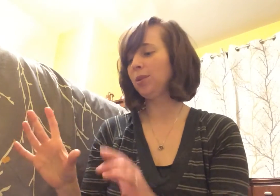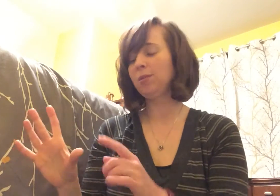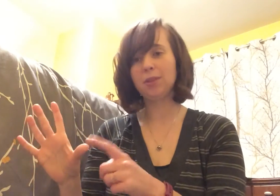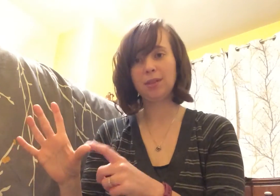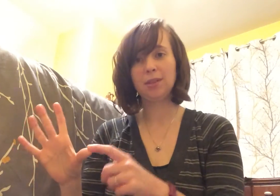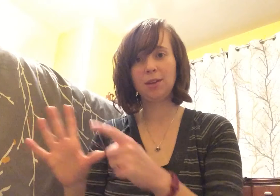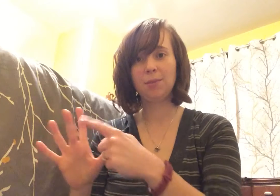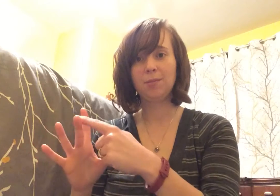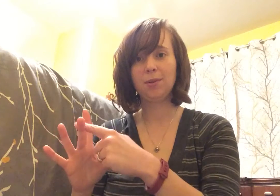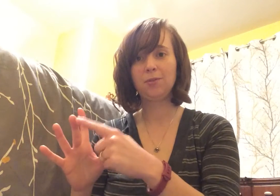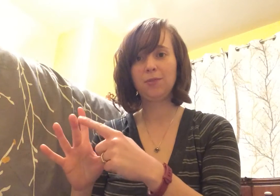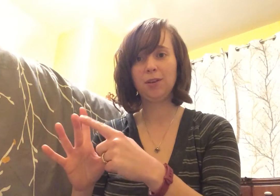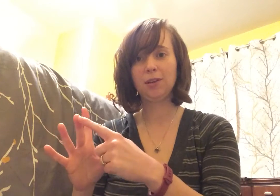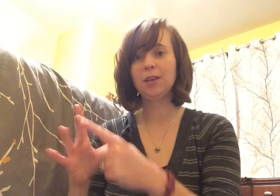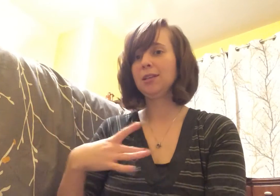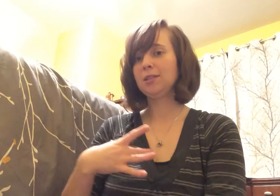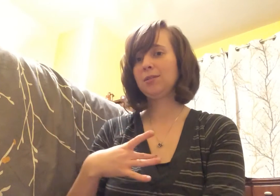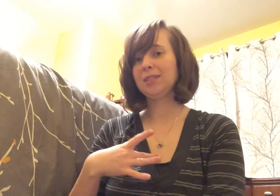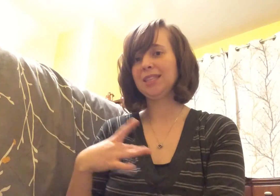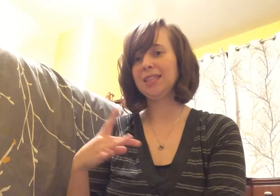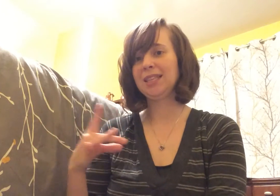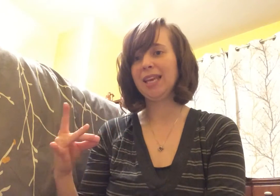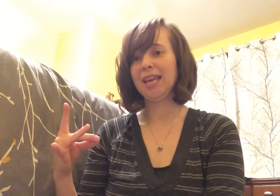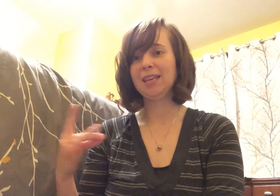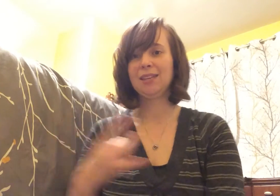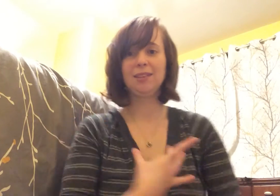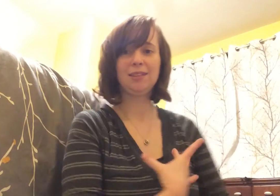with the thumb and the middle finger. So it's like.